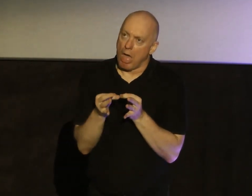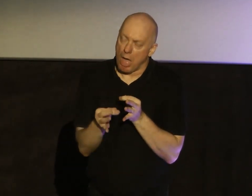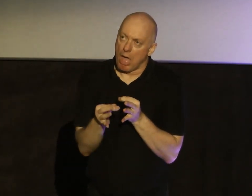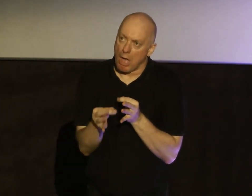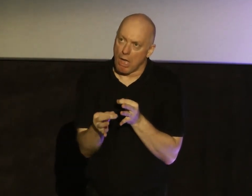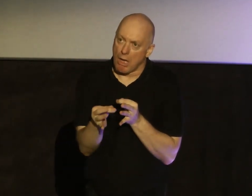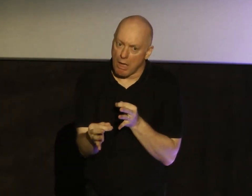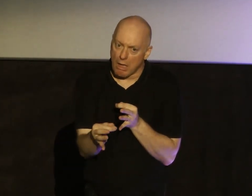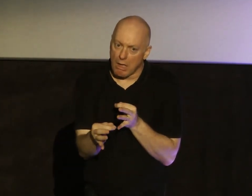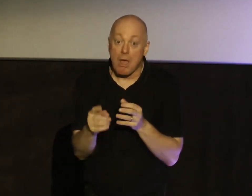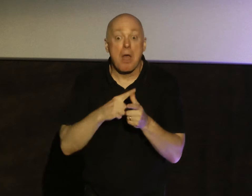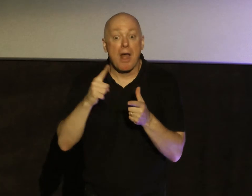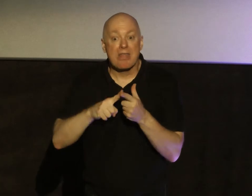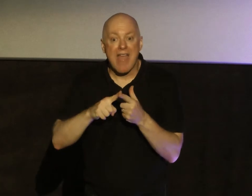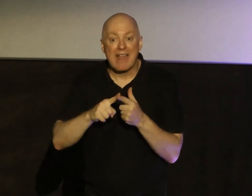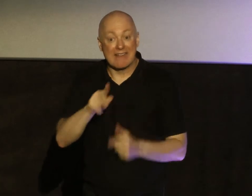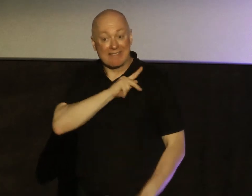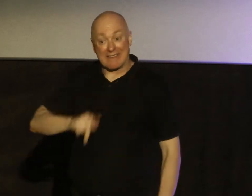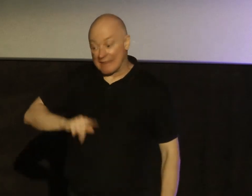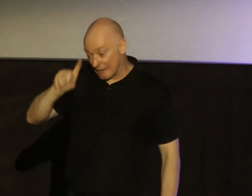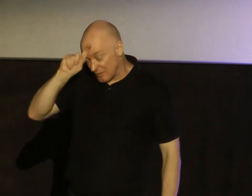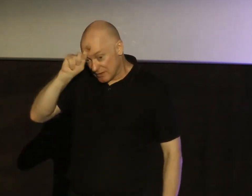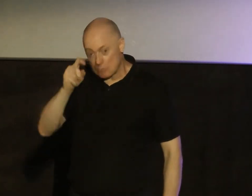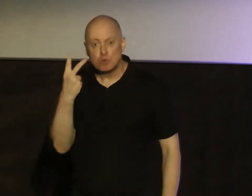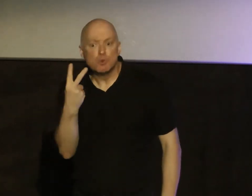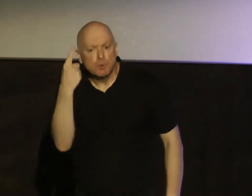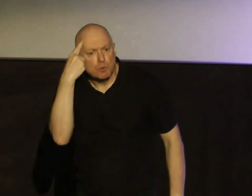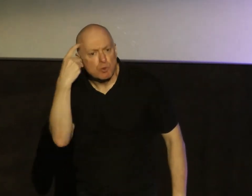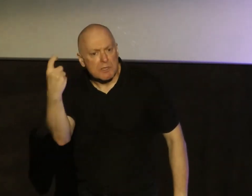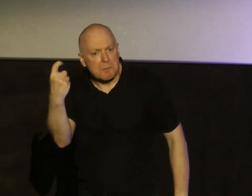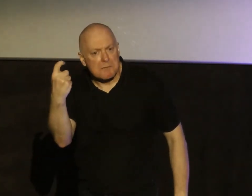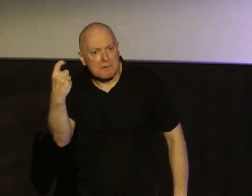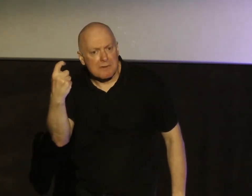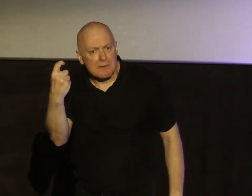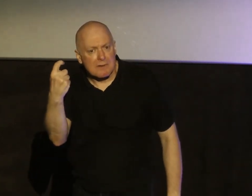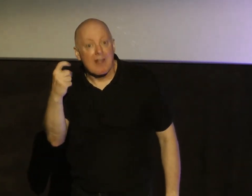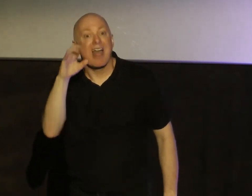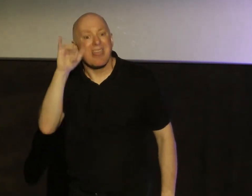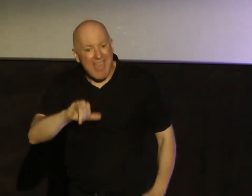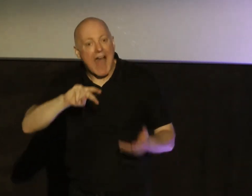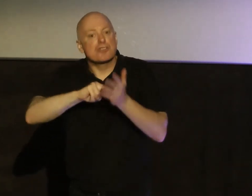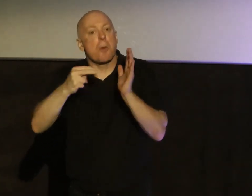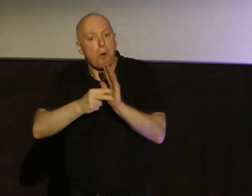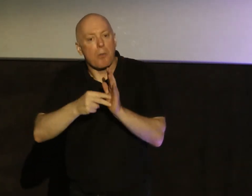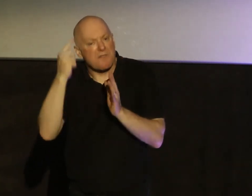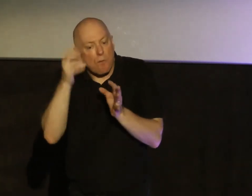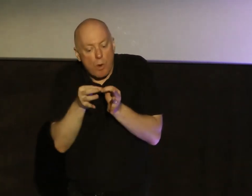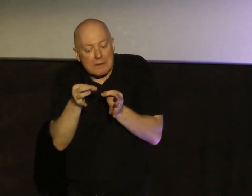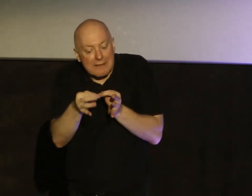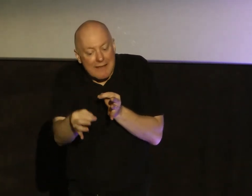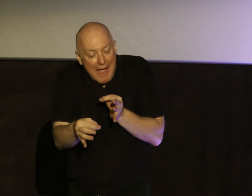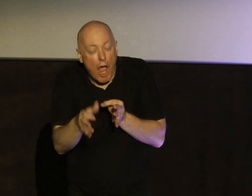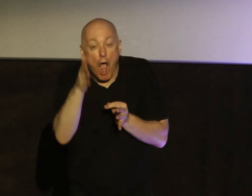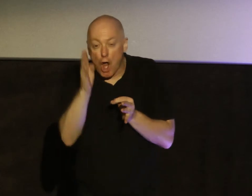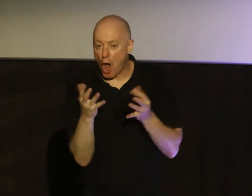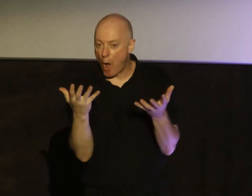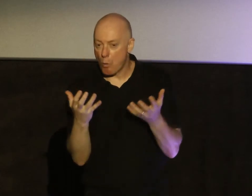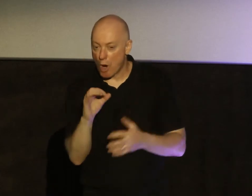life. But then Pharaoh, we saw last week, had 2 dreams. And that's the very purpose for the delay. God wanted Joseph